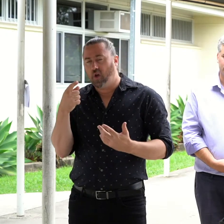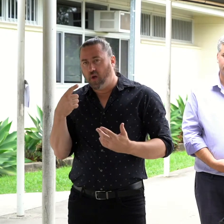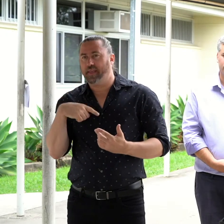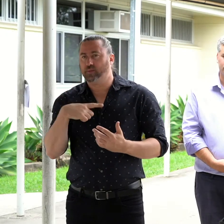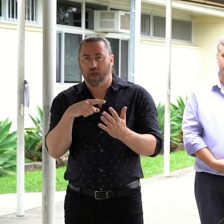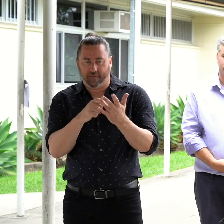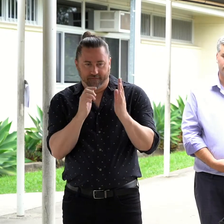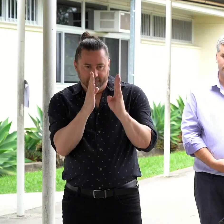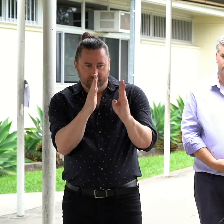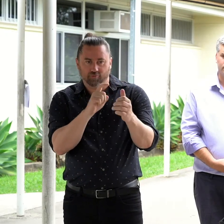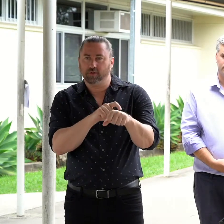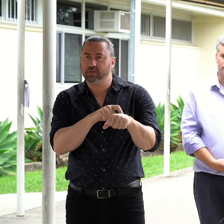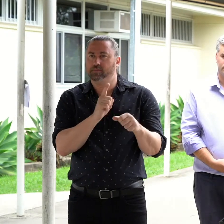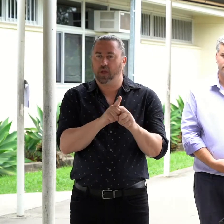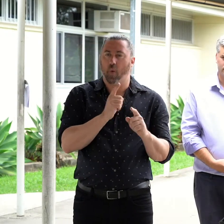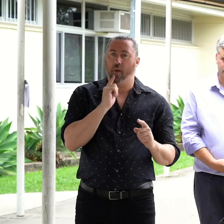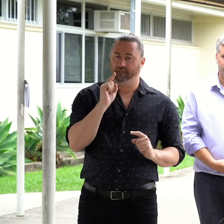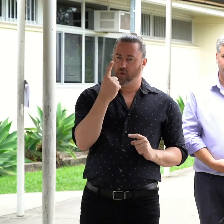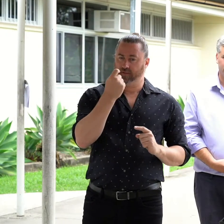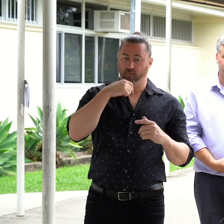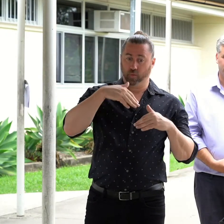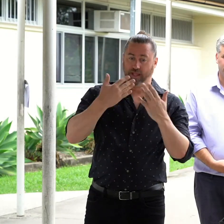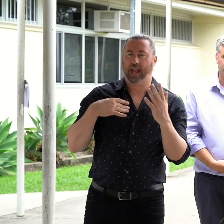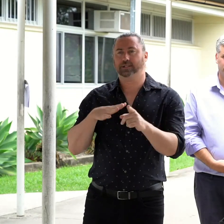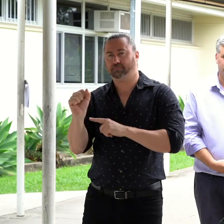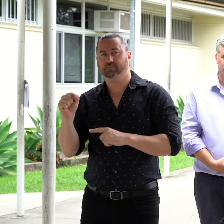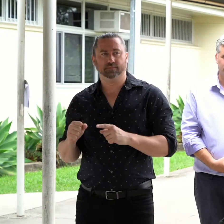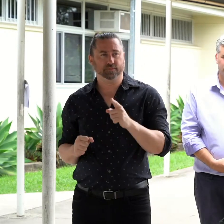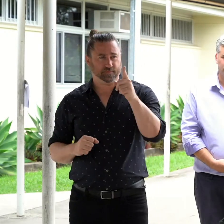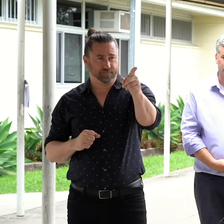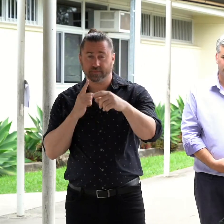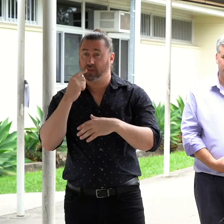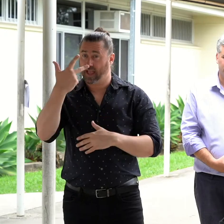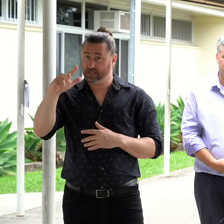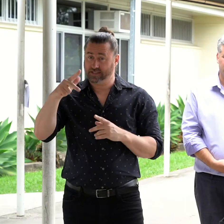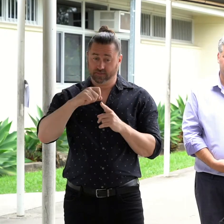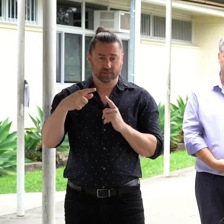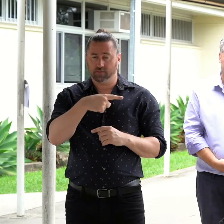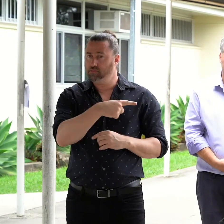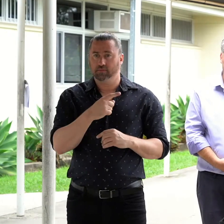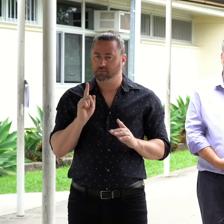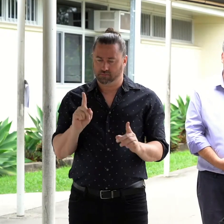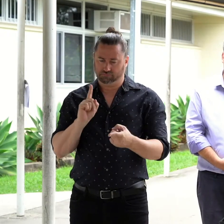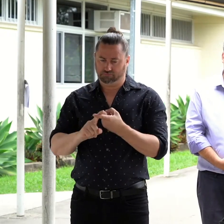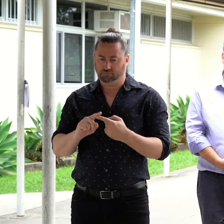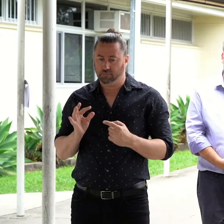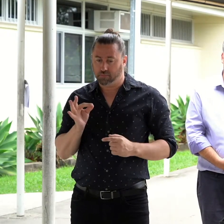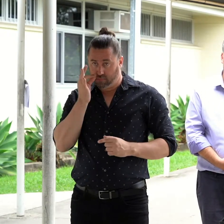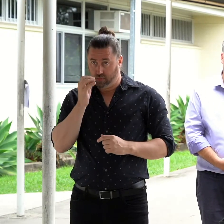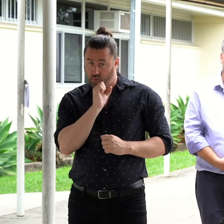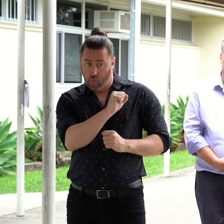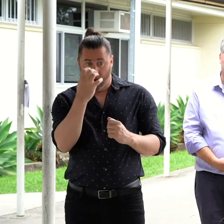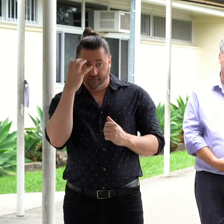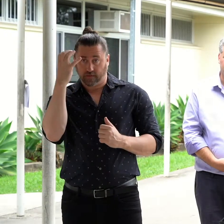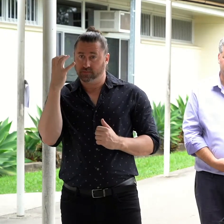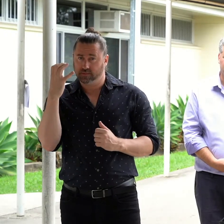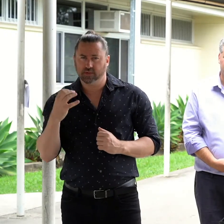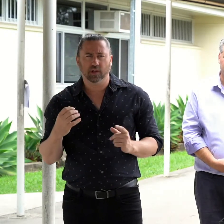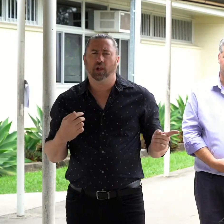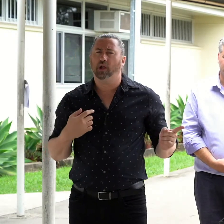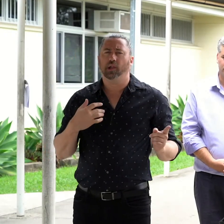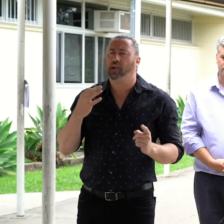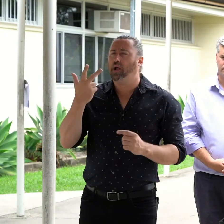disease. And it's the early stages we need to pick up. So if you're still acting show at 80%, you won't be advising any changes in PCR tests? It's not about the